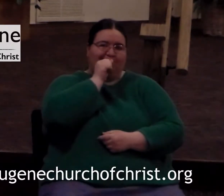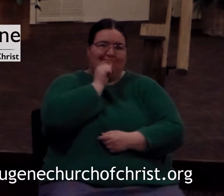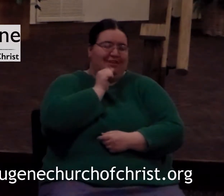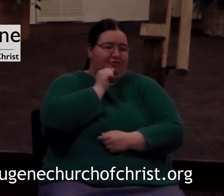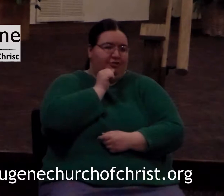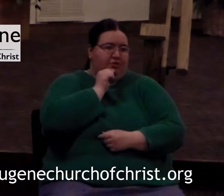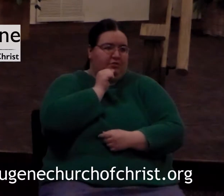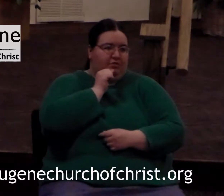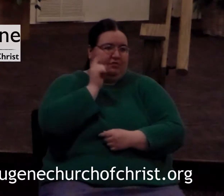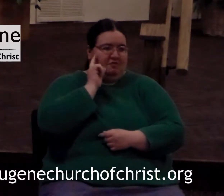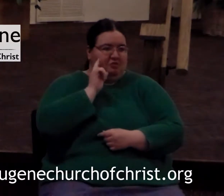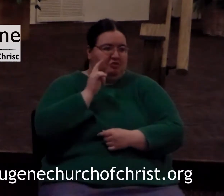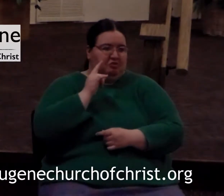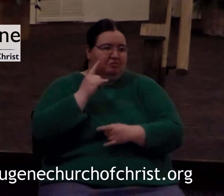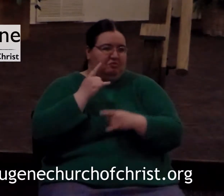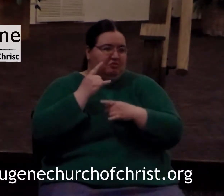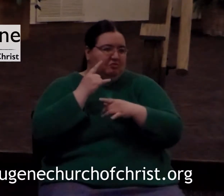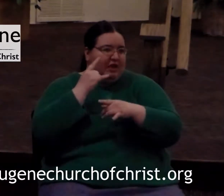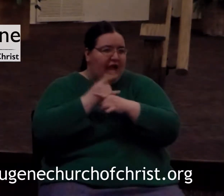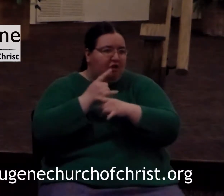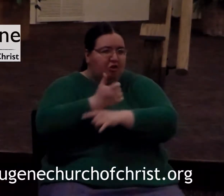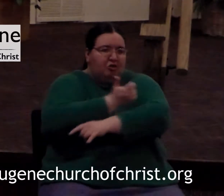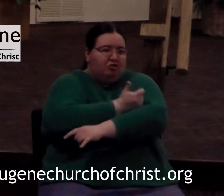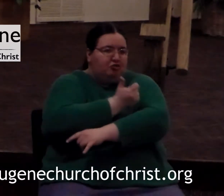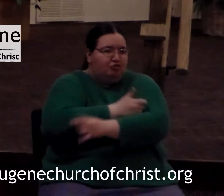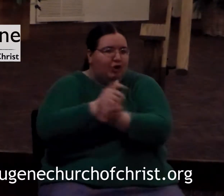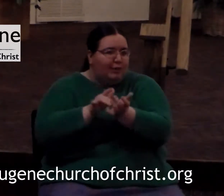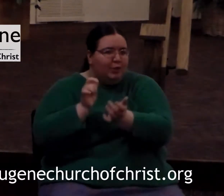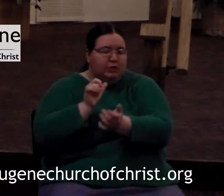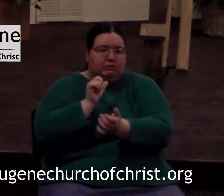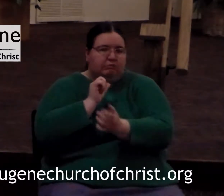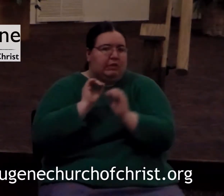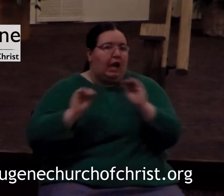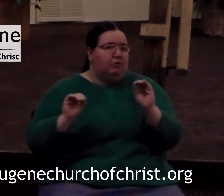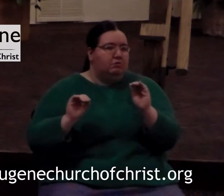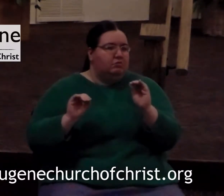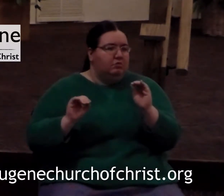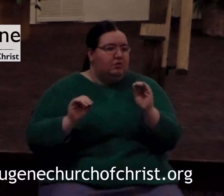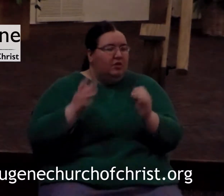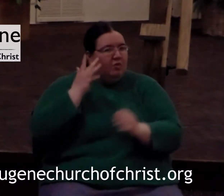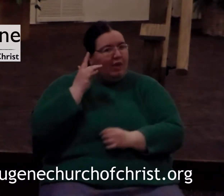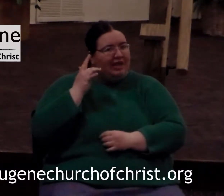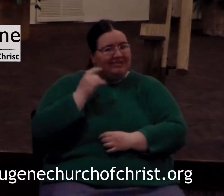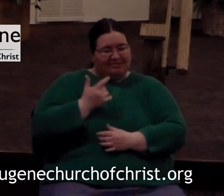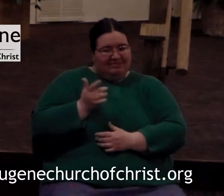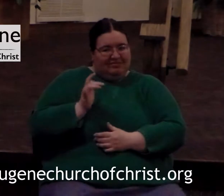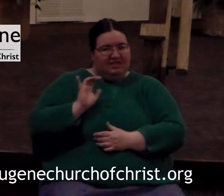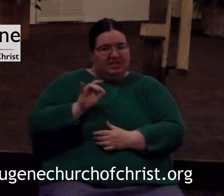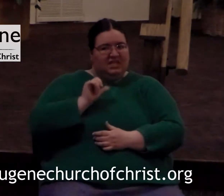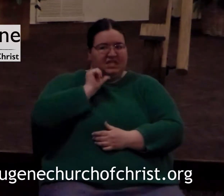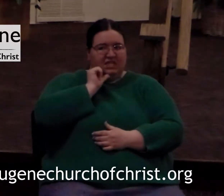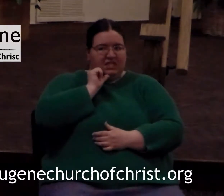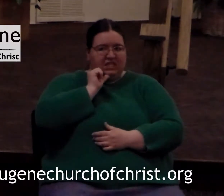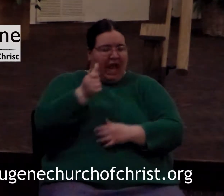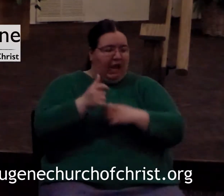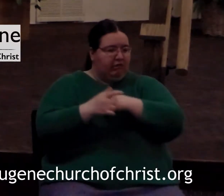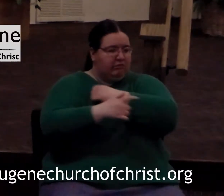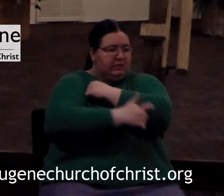it. And maybe that's simplistic, but I've just never really been tempted by that stuff. Now, if you start getting into